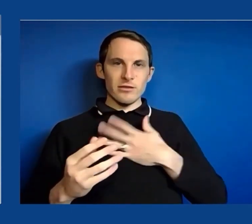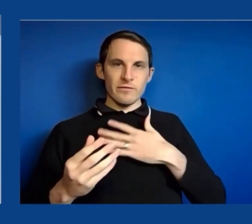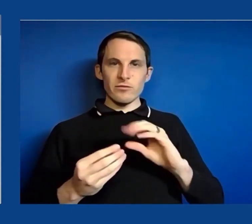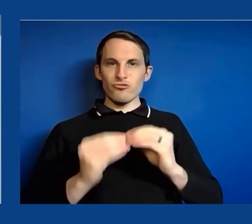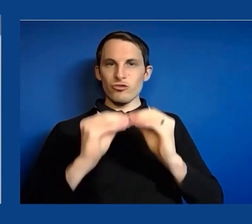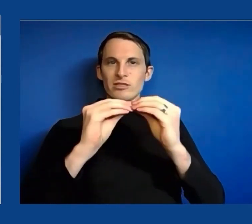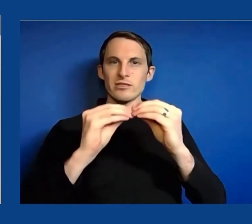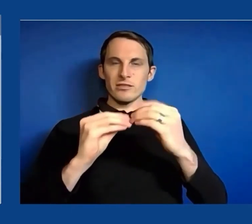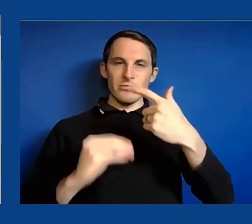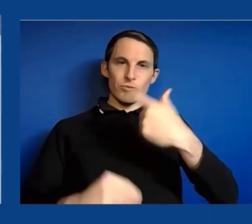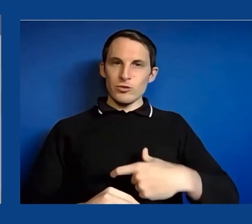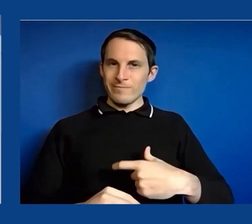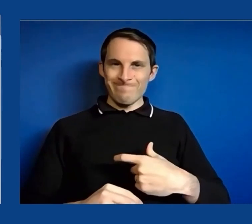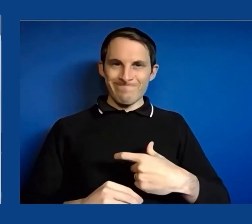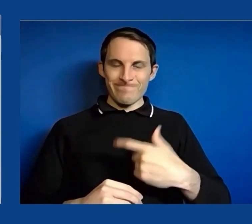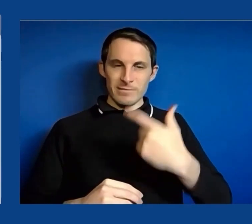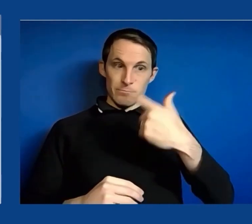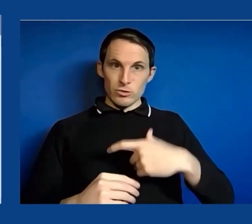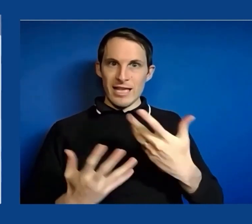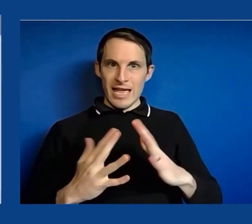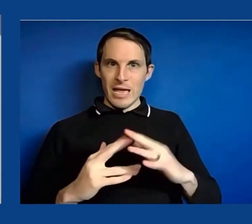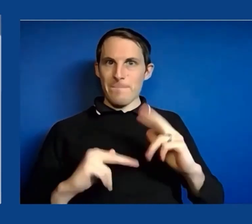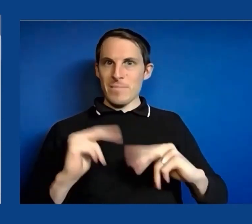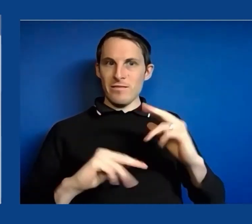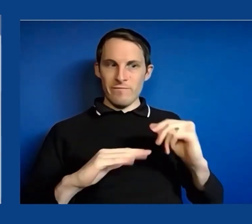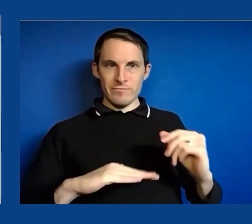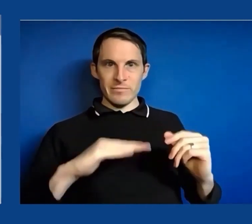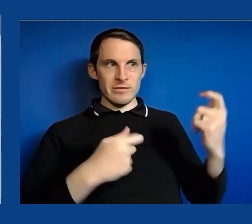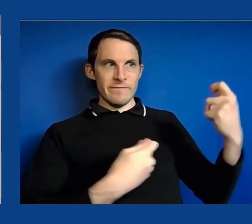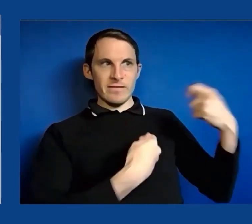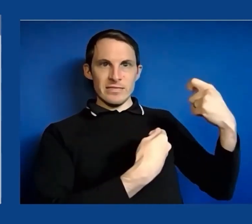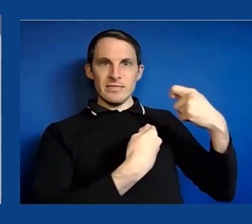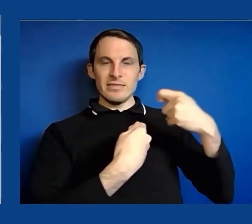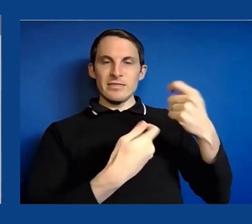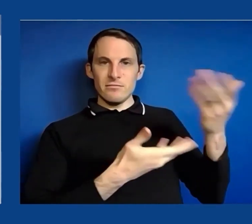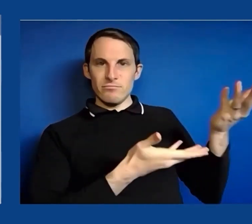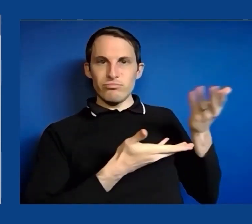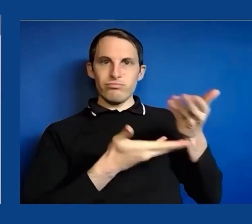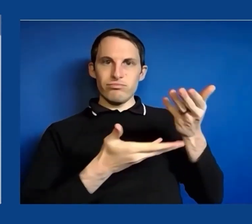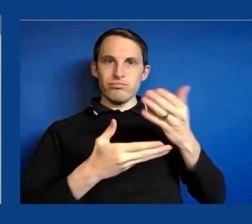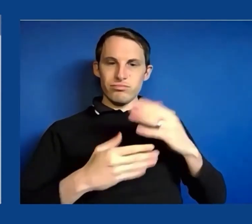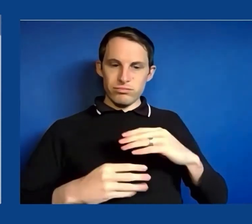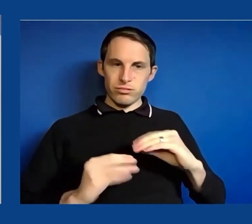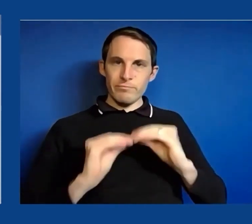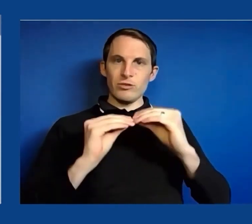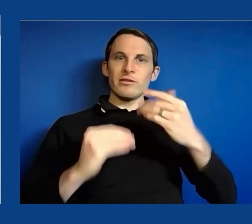person. The person is built from so many other things that went before them.